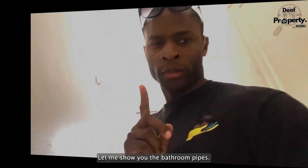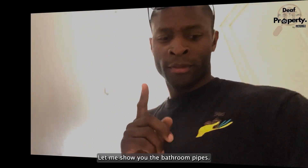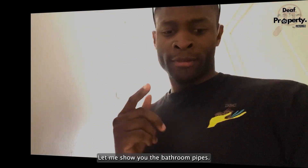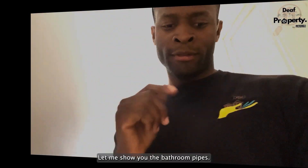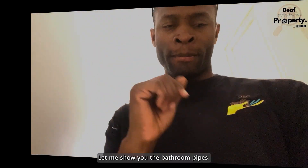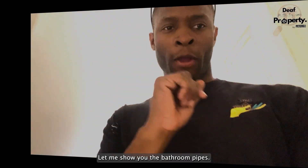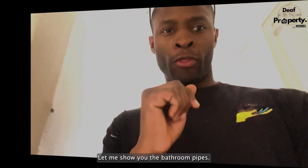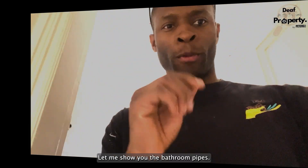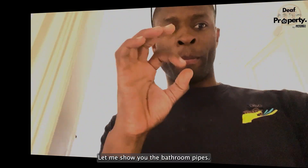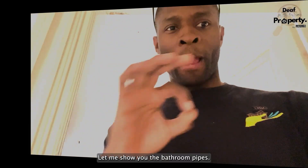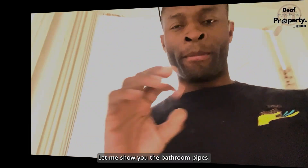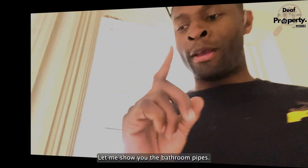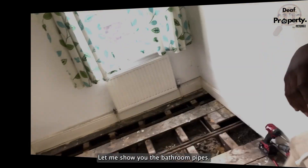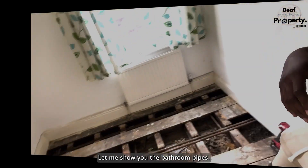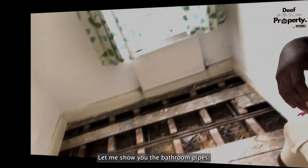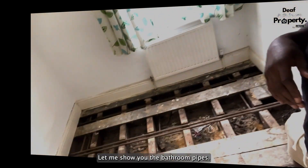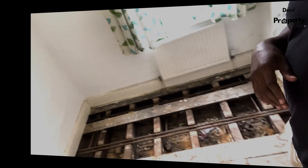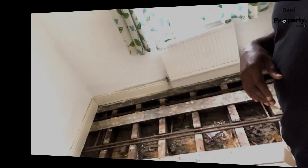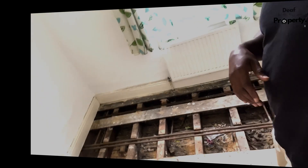Let me show you the bathroom pipes.